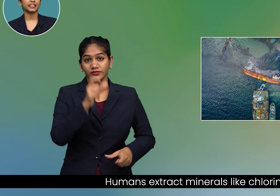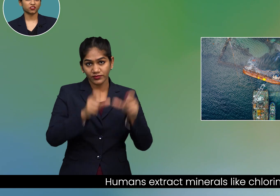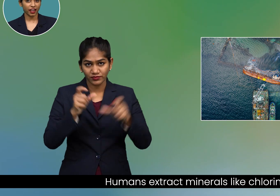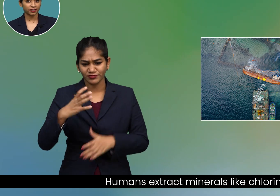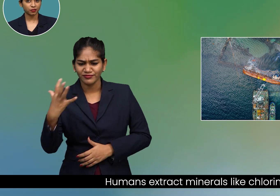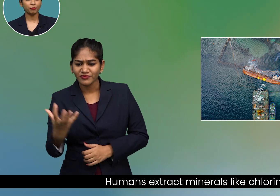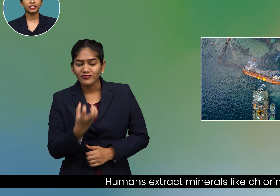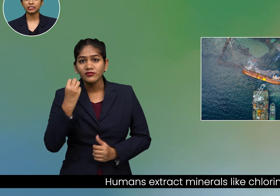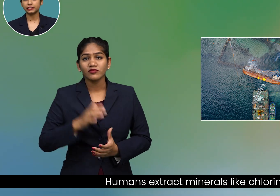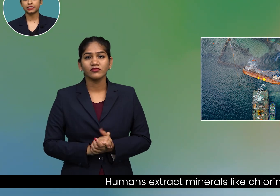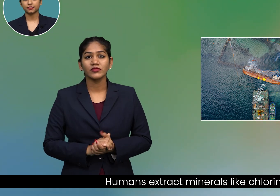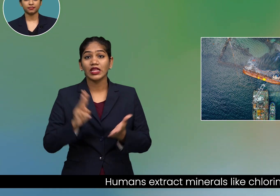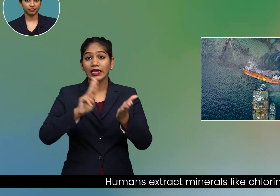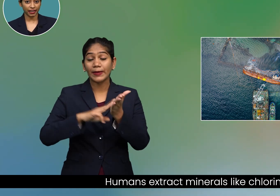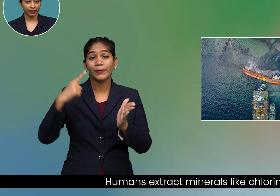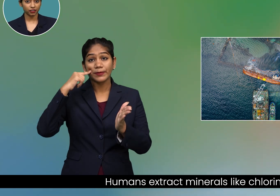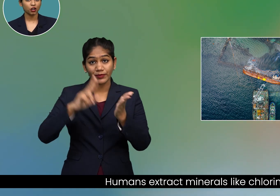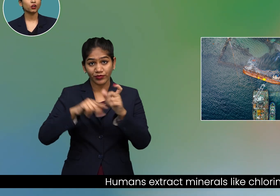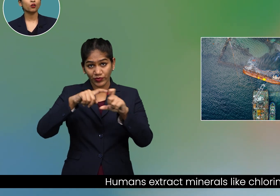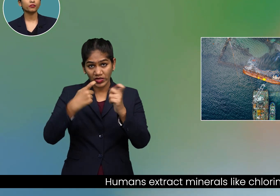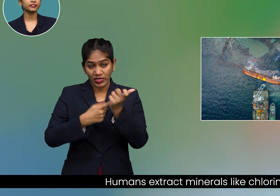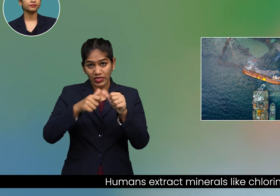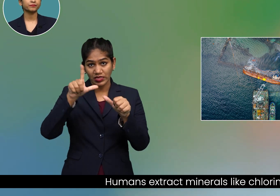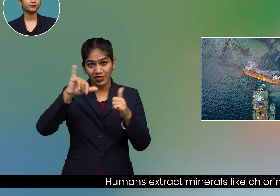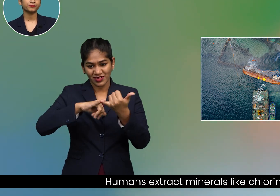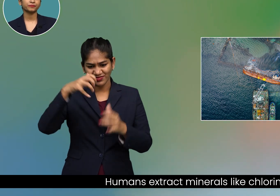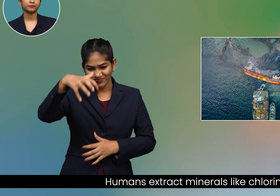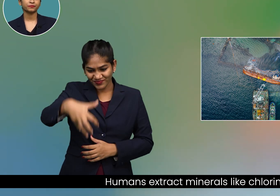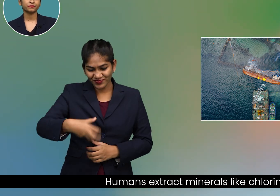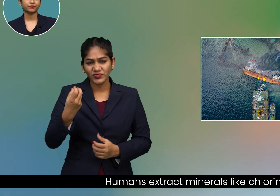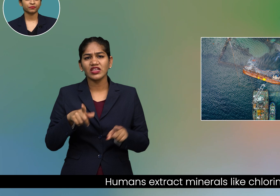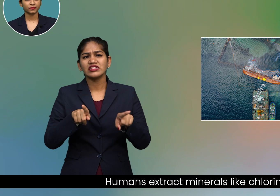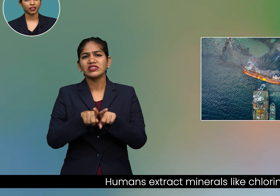Humans extract minerals like chlorine,